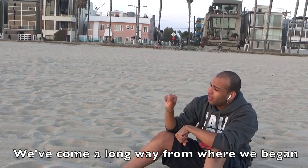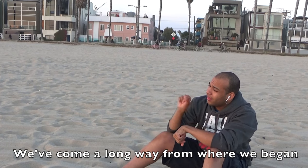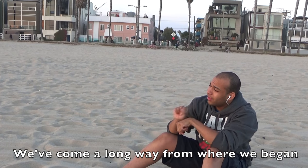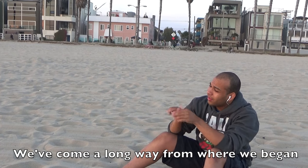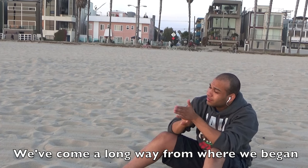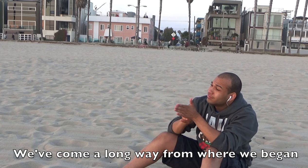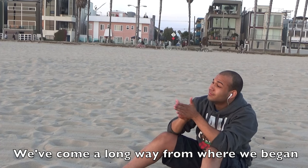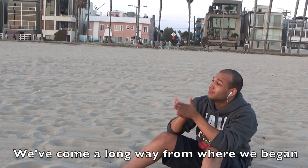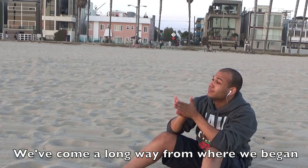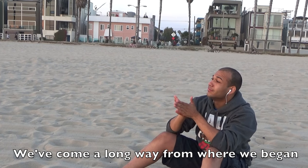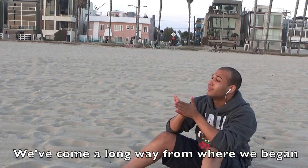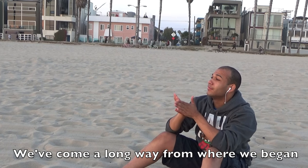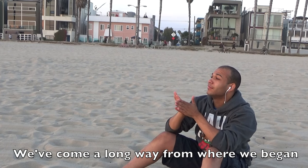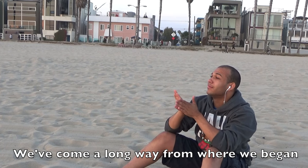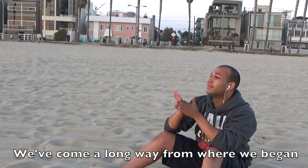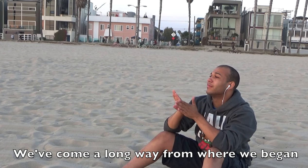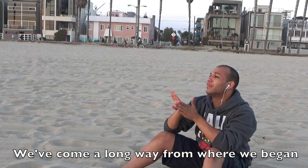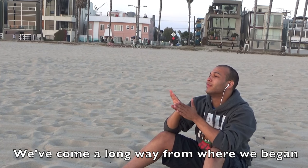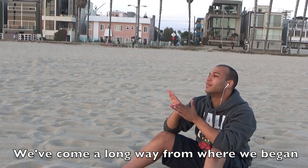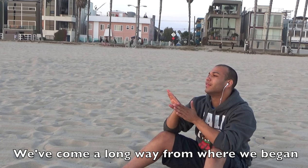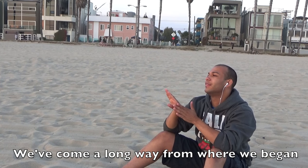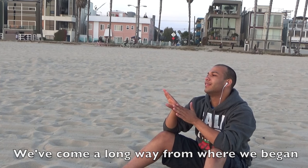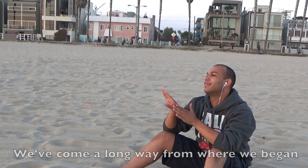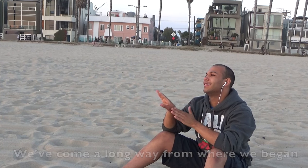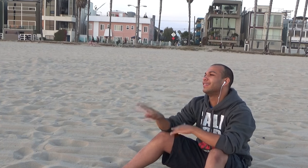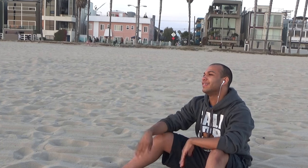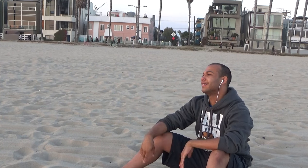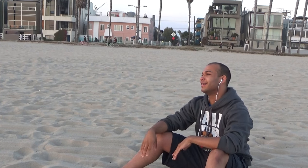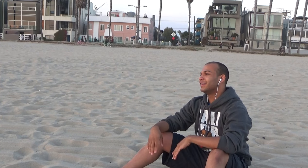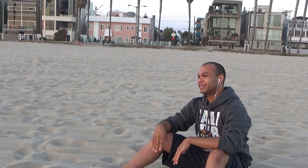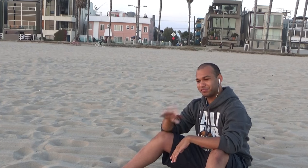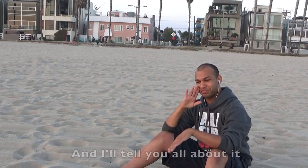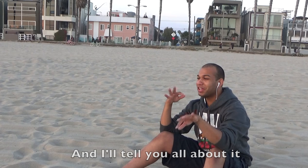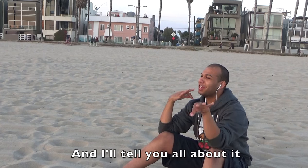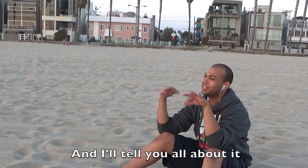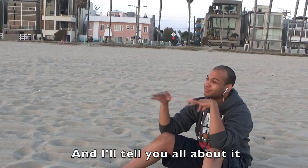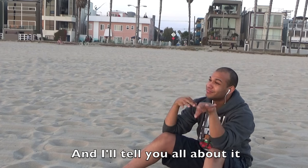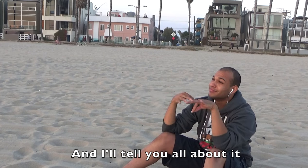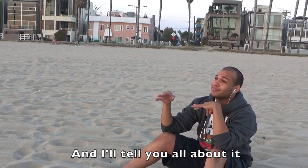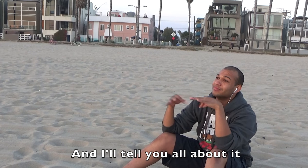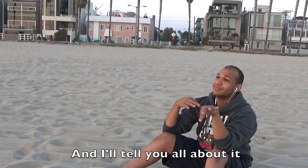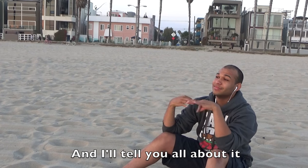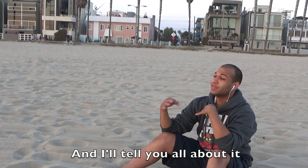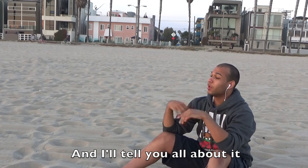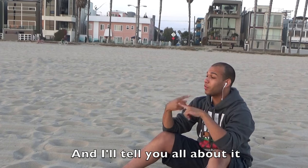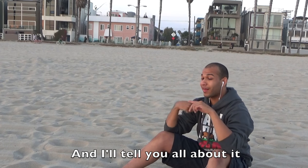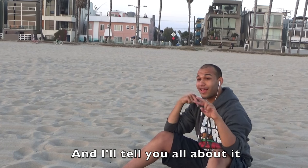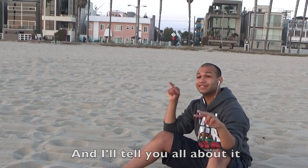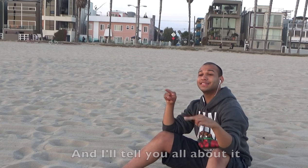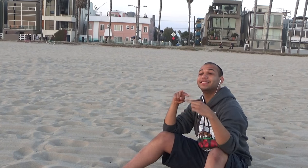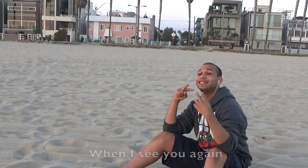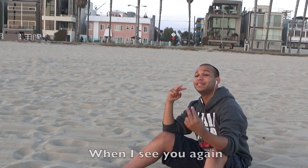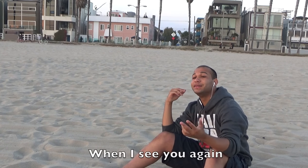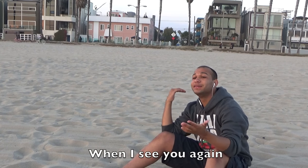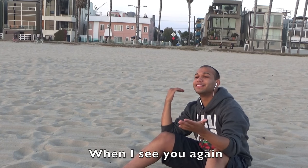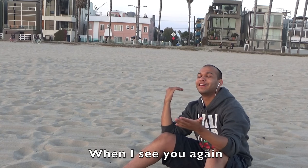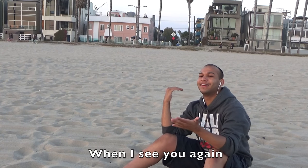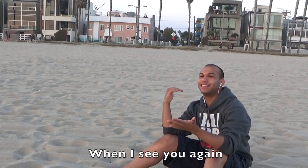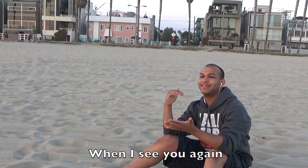from where we began Oh, I'll tell you all about it when I see you